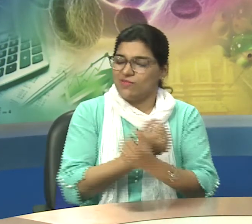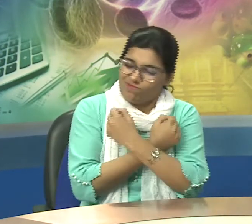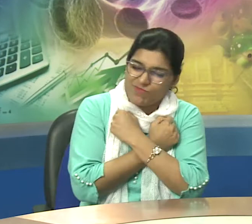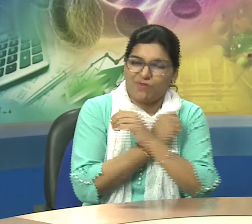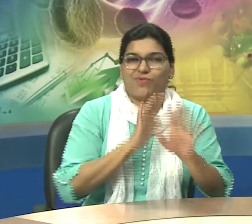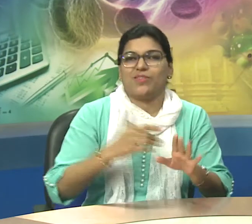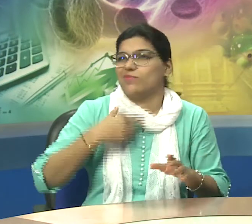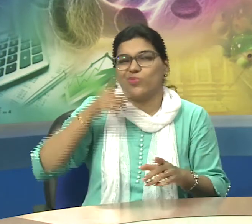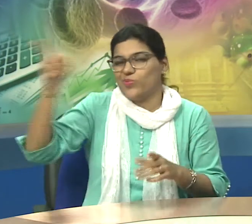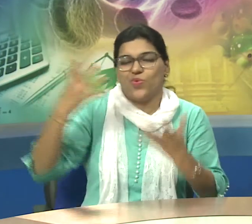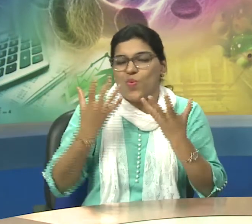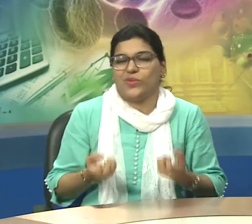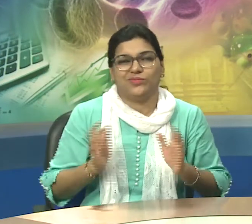of America.